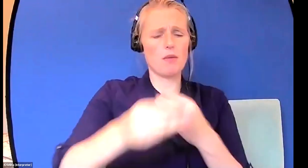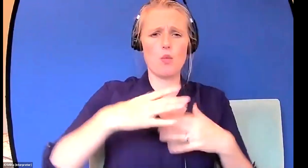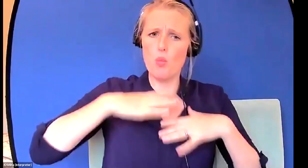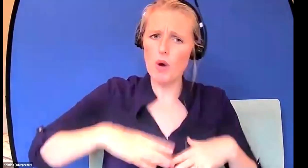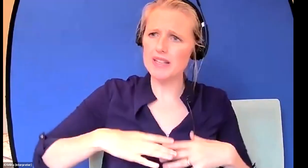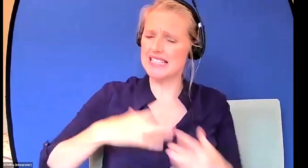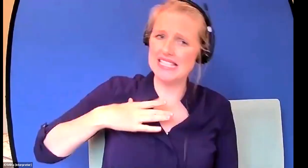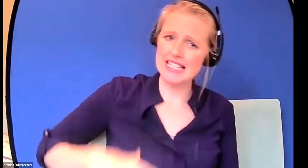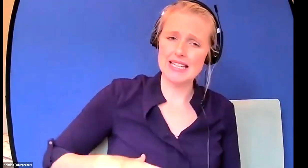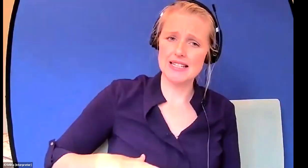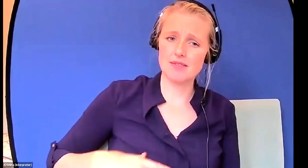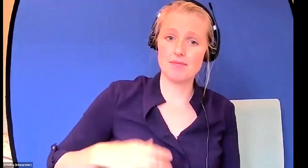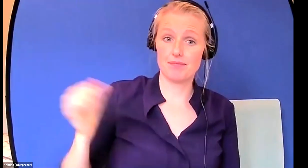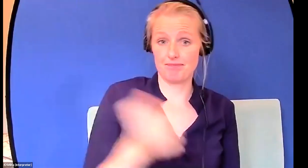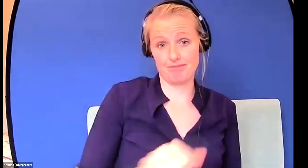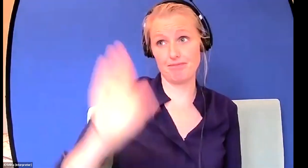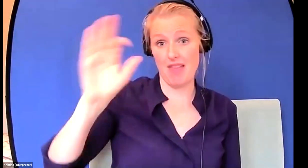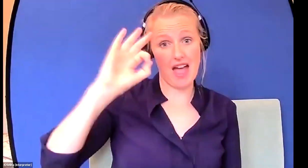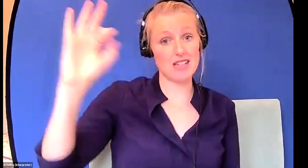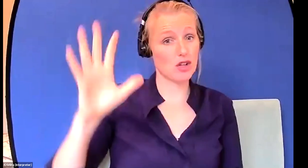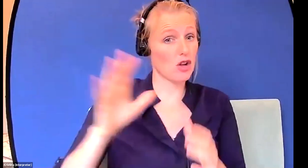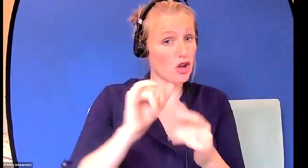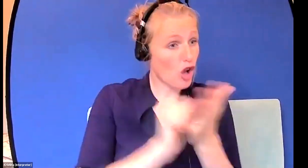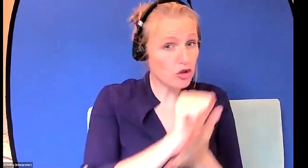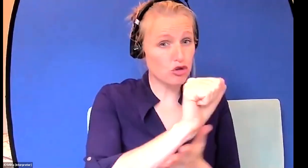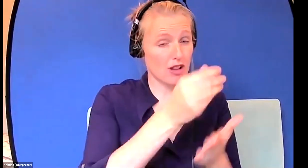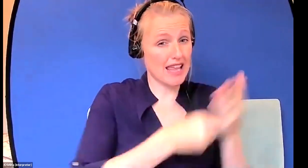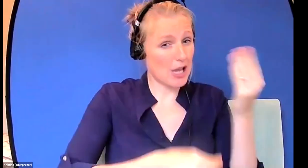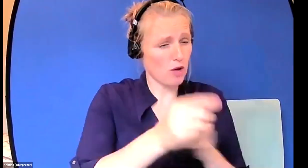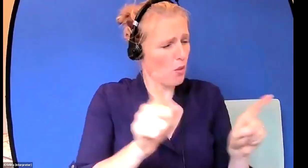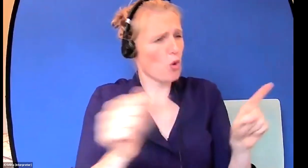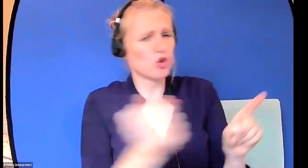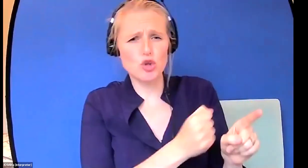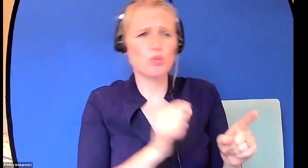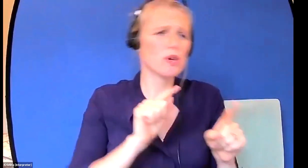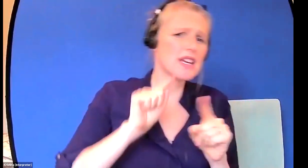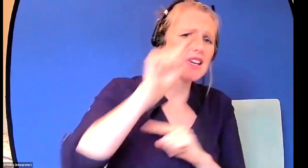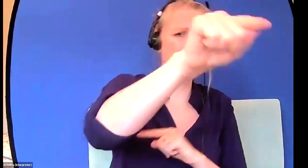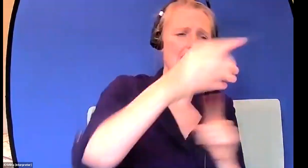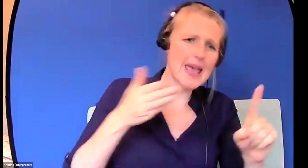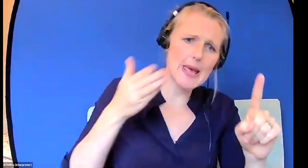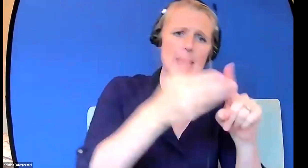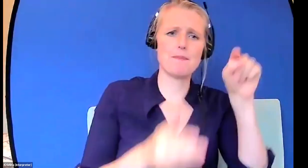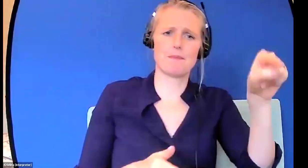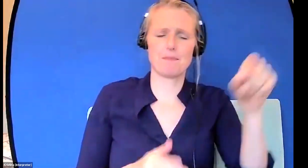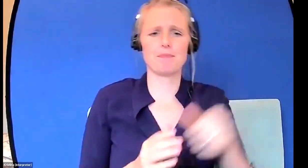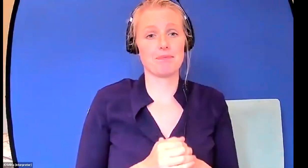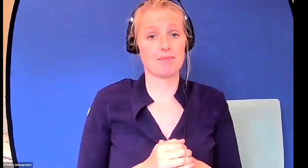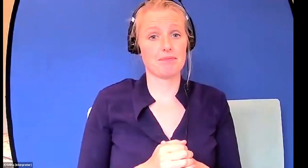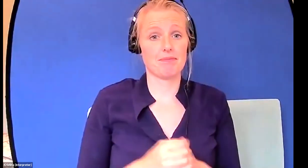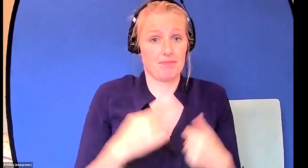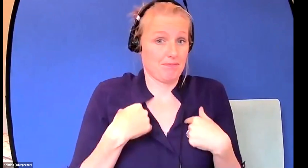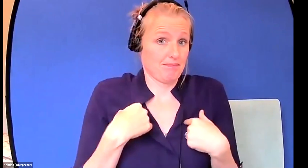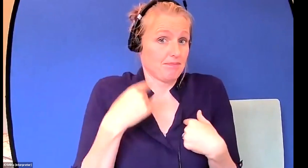should certainly be asking the same question of the cultural economy. The answer I've kind of recently given is one